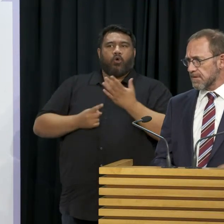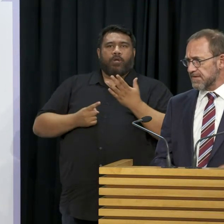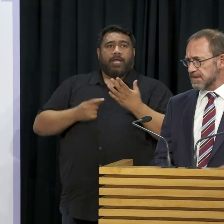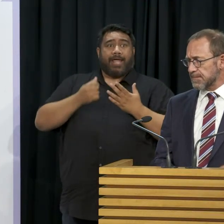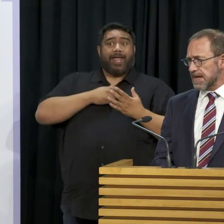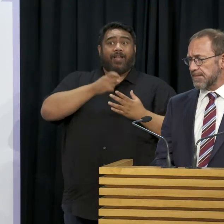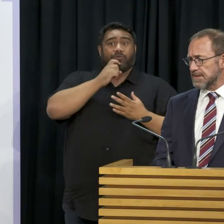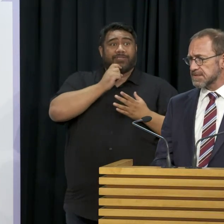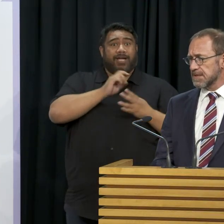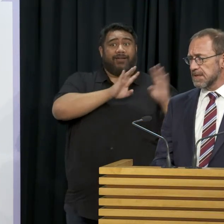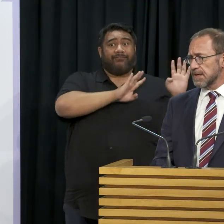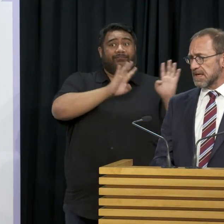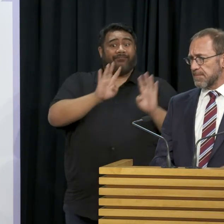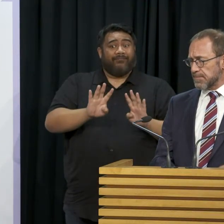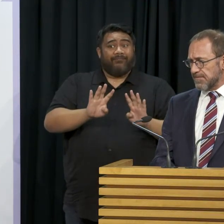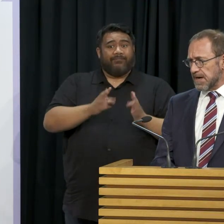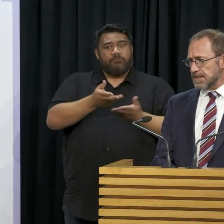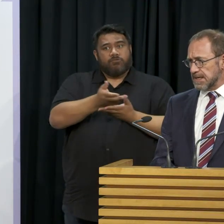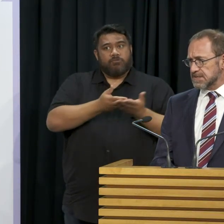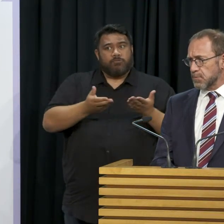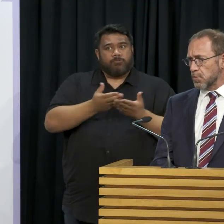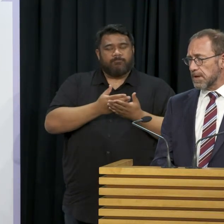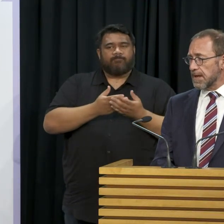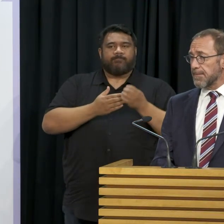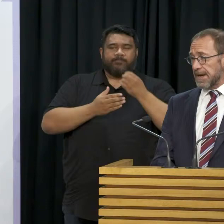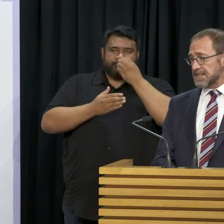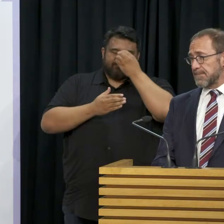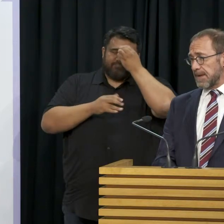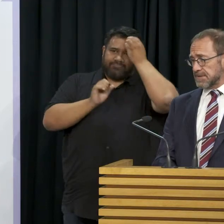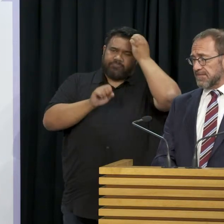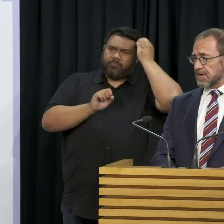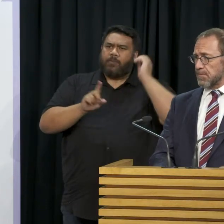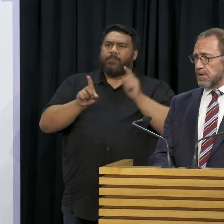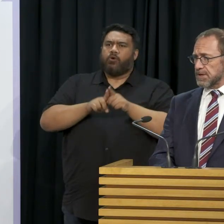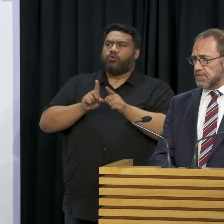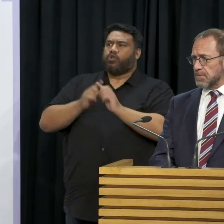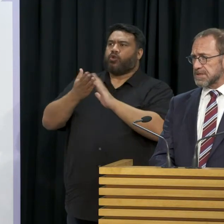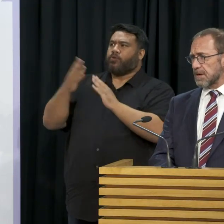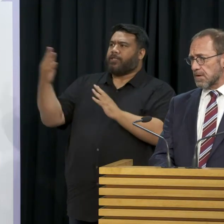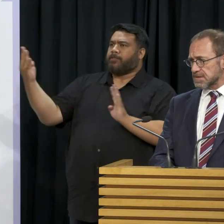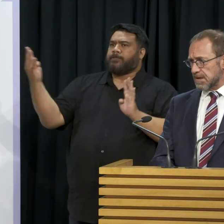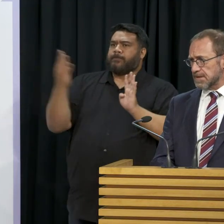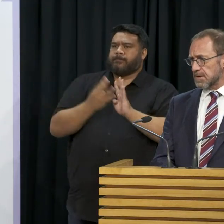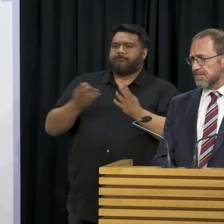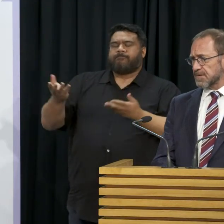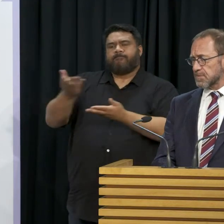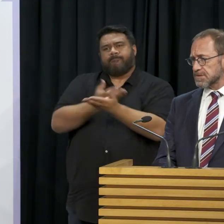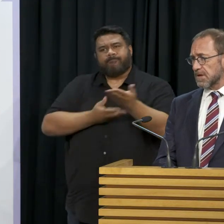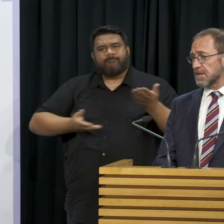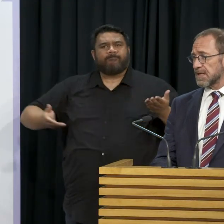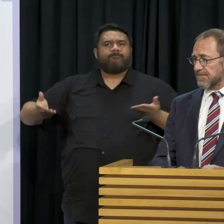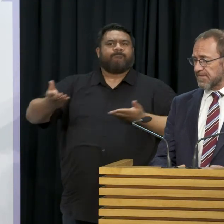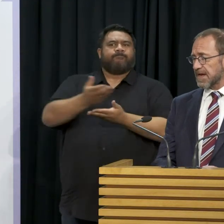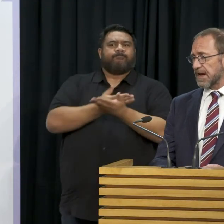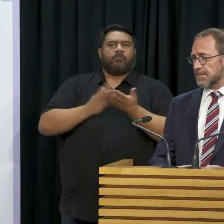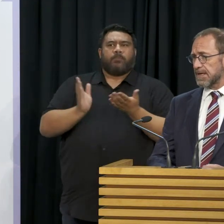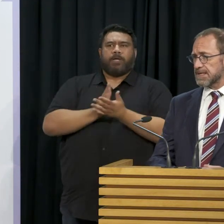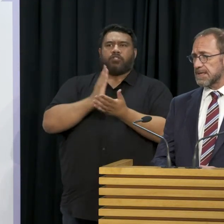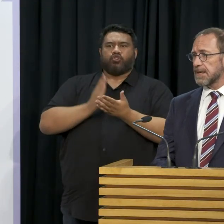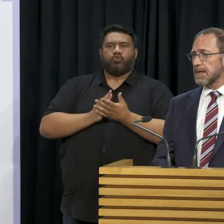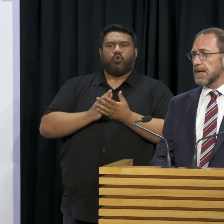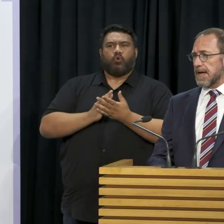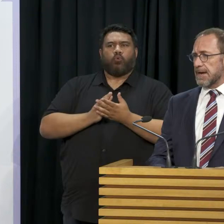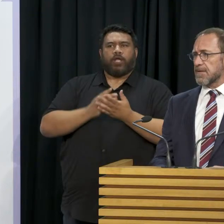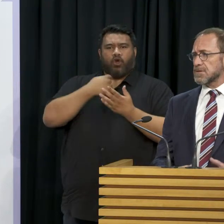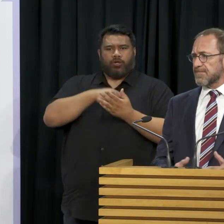from the relevant departments that have been providing that support, but actually members of the community who sit alongside those officials, so there's a level of